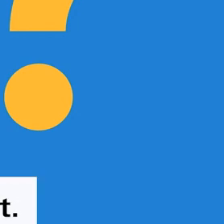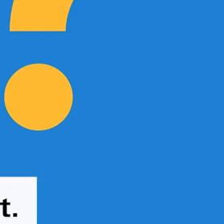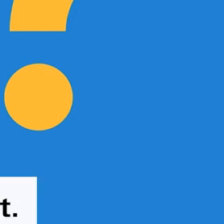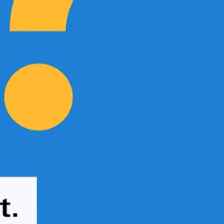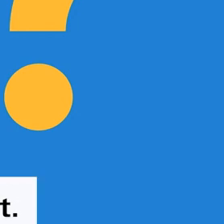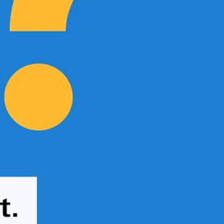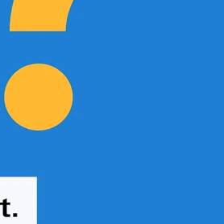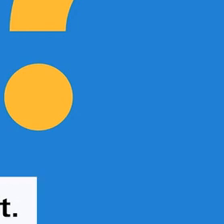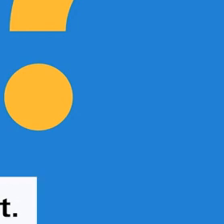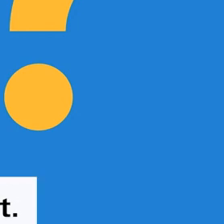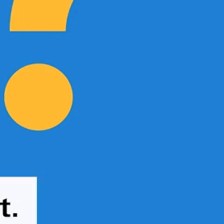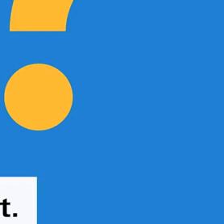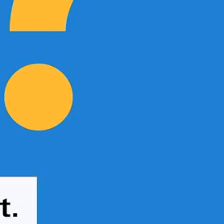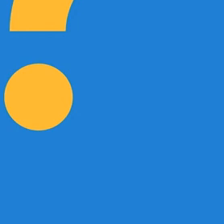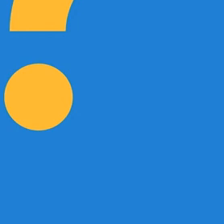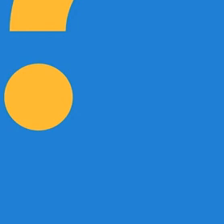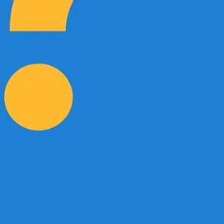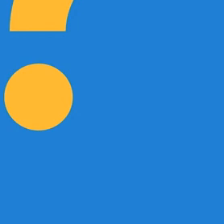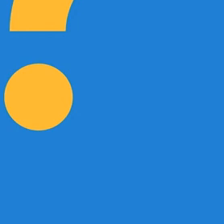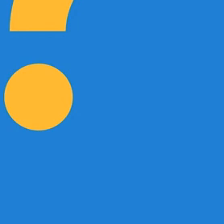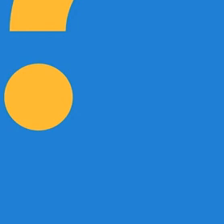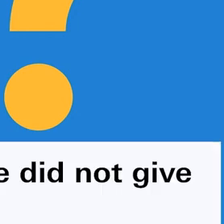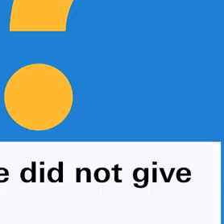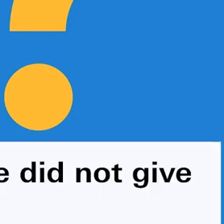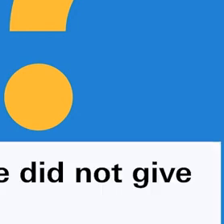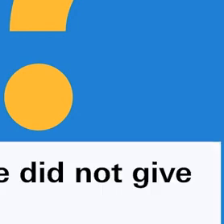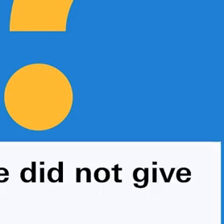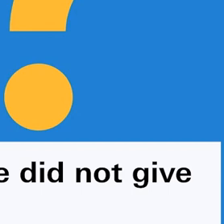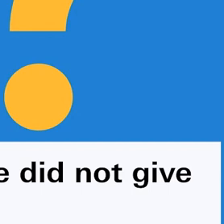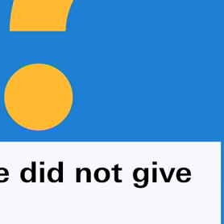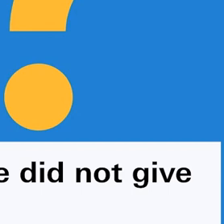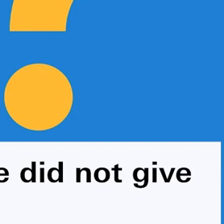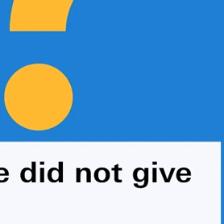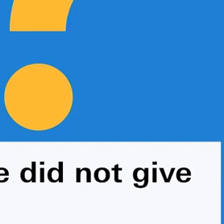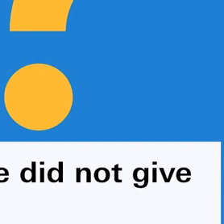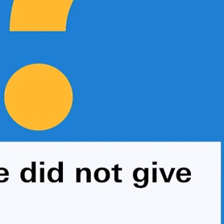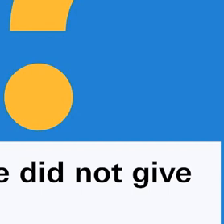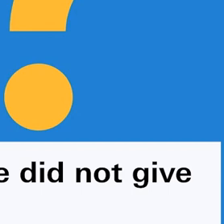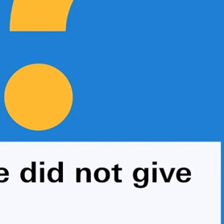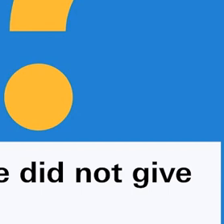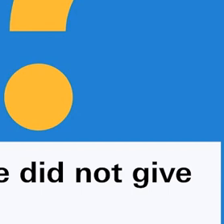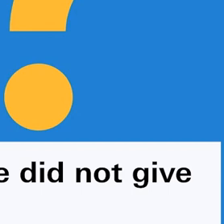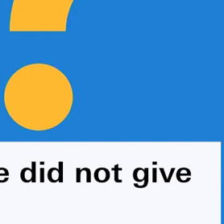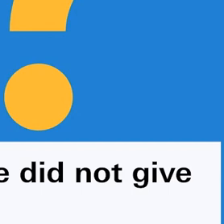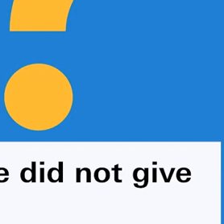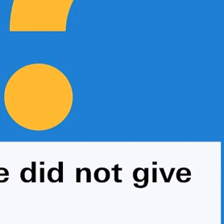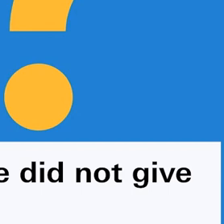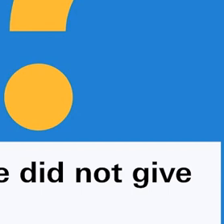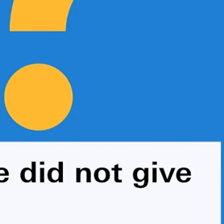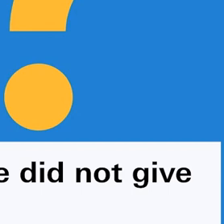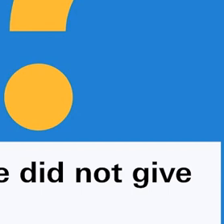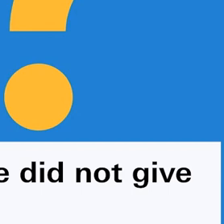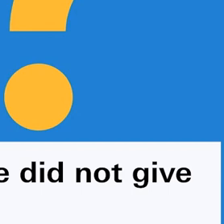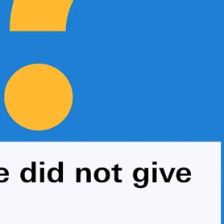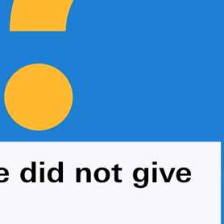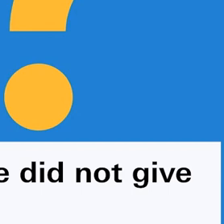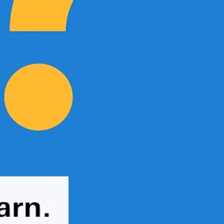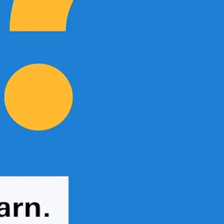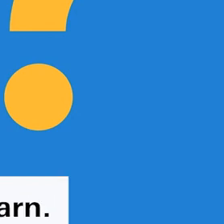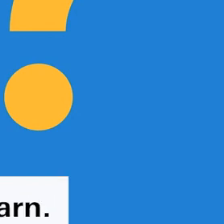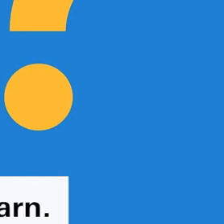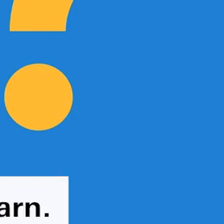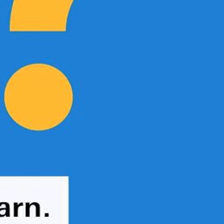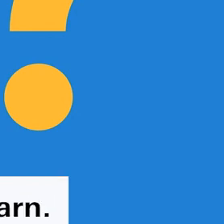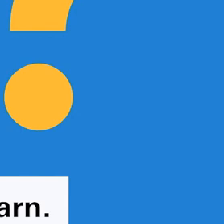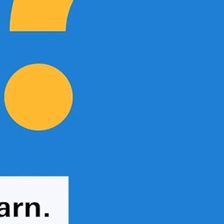he couldn't. Or we assumed he could not learn, so we did not give him the opportunity, but